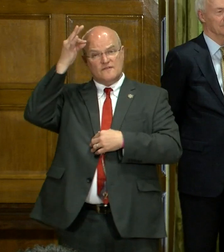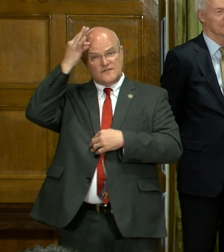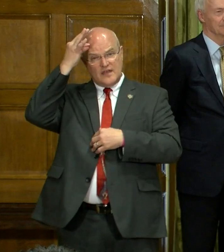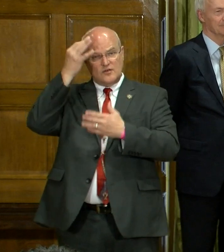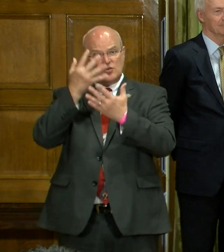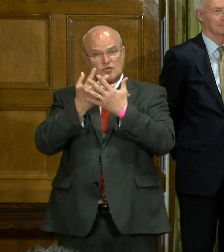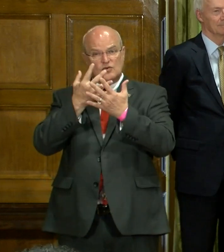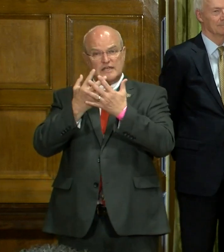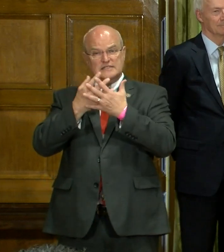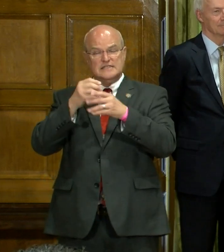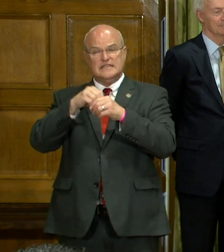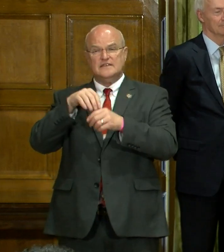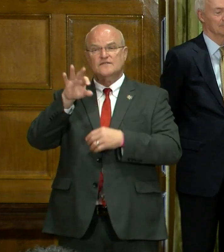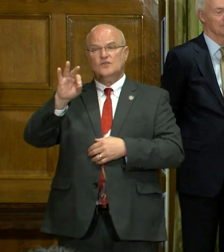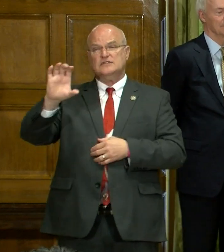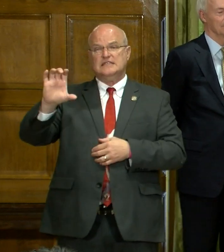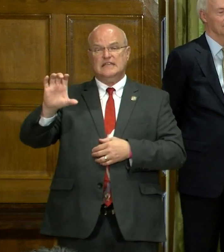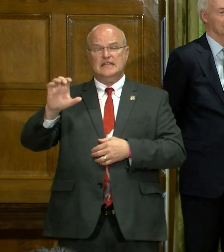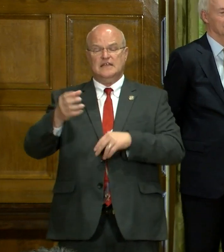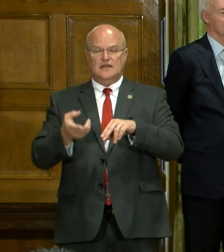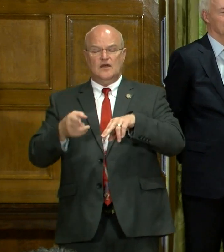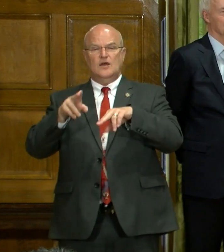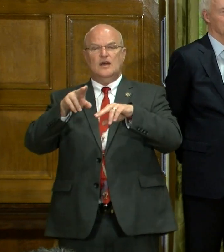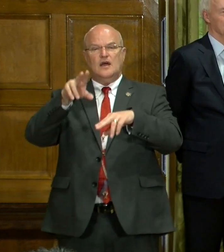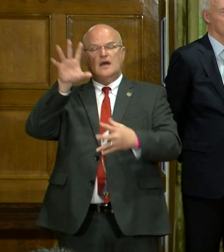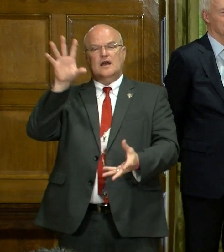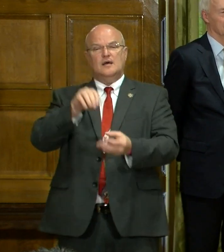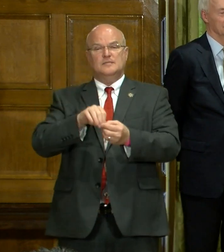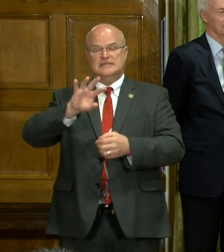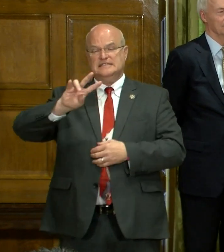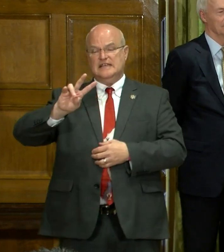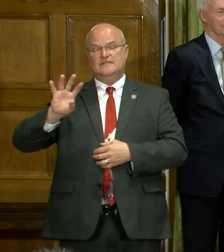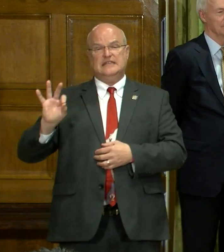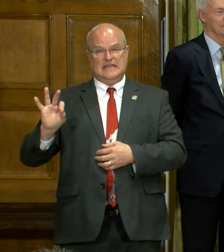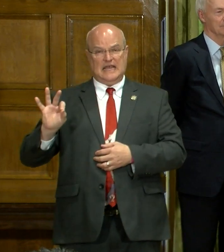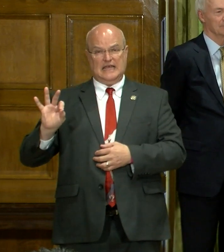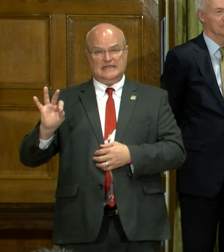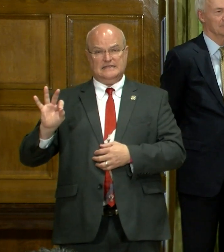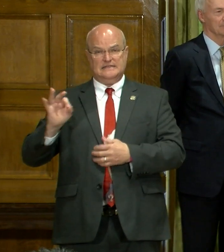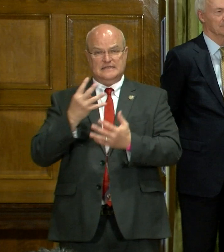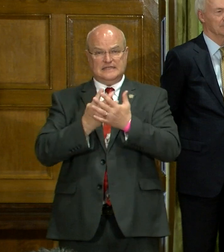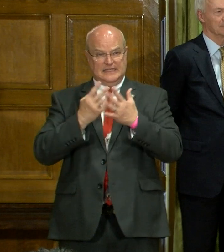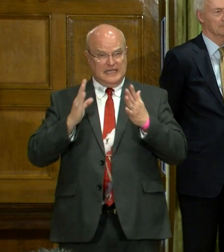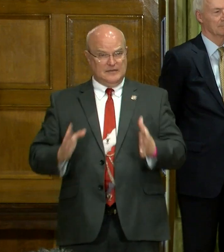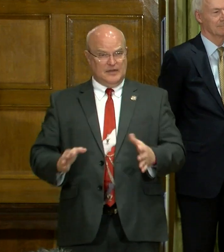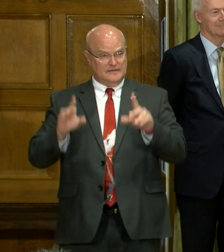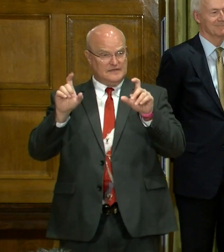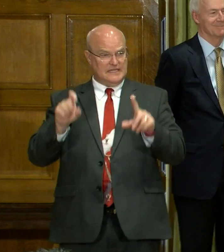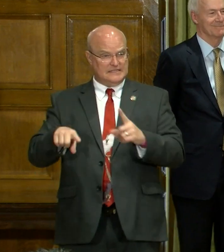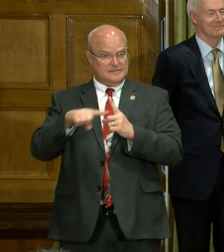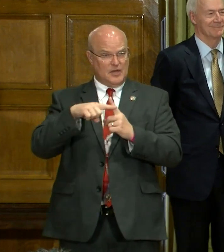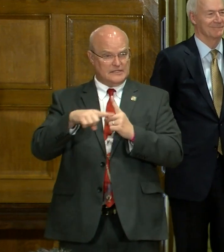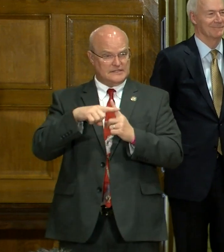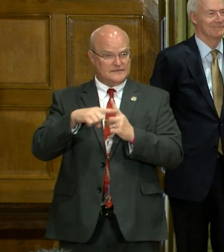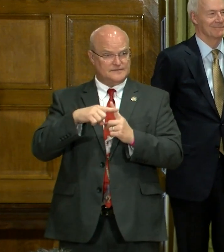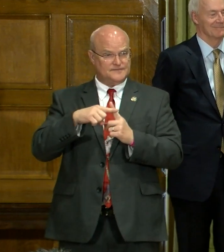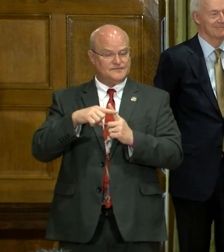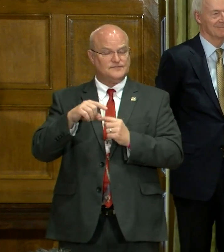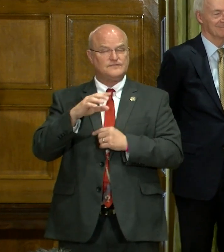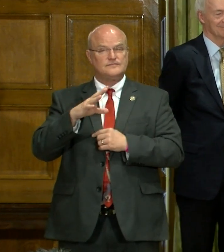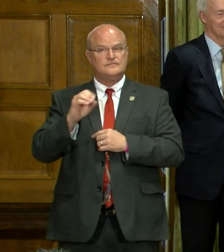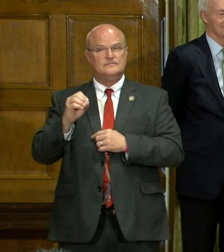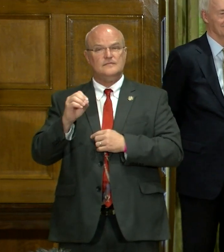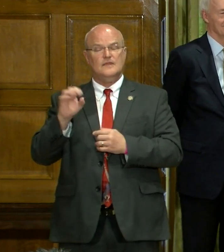Correctional Institute in Forest City, we are up to 79 inmates who have tested positive,